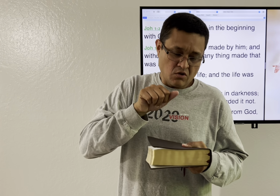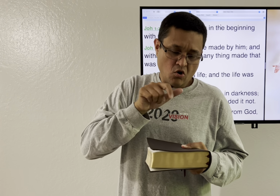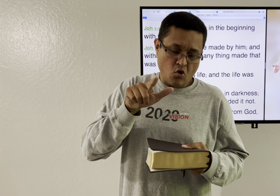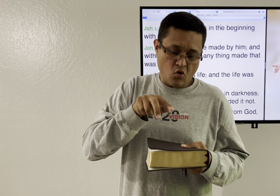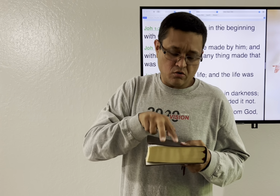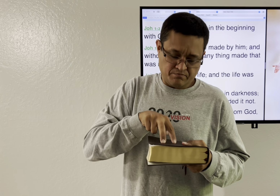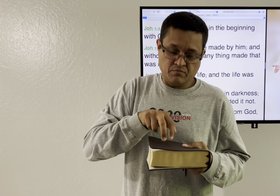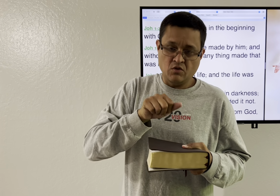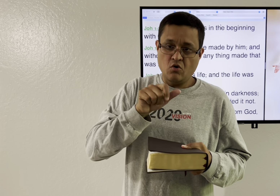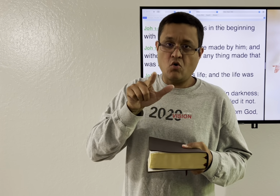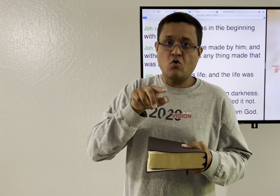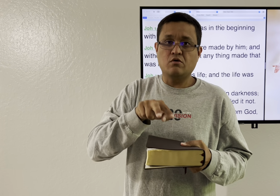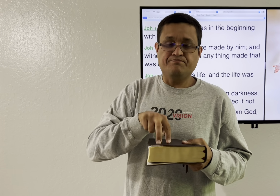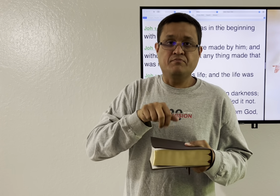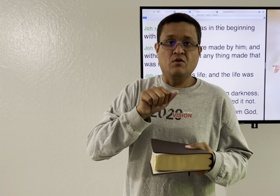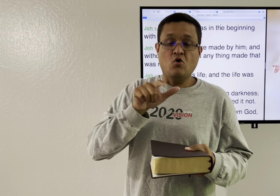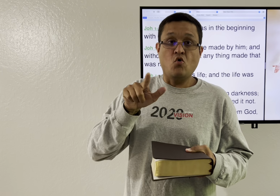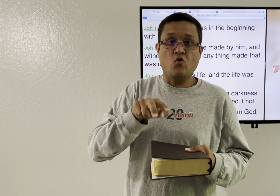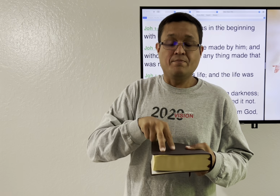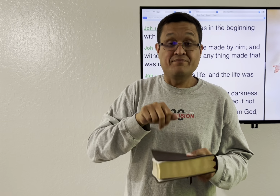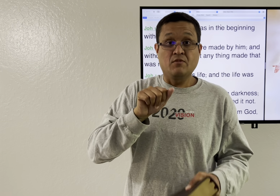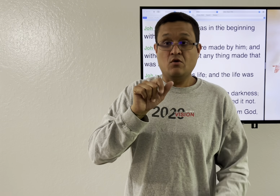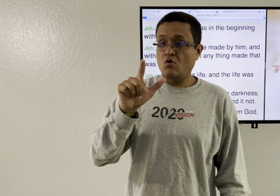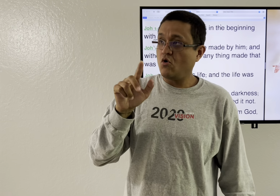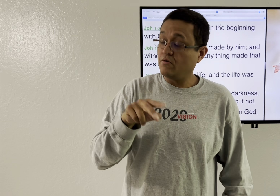You want to know why that's my favorite word? Every time I read it, it just says